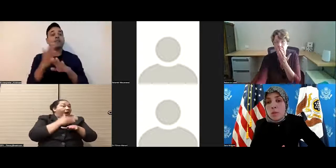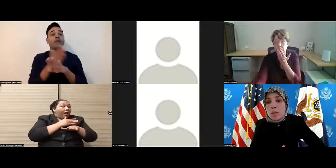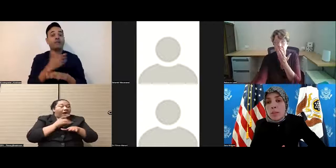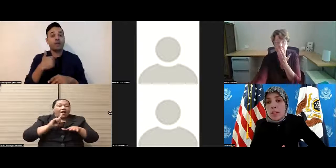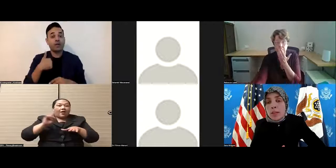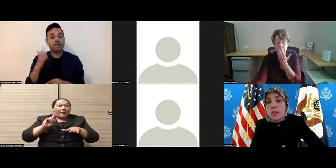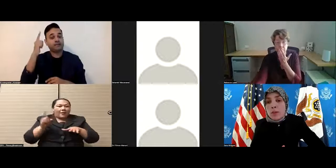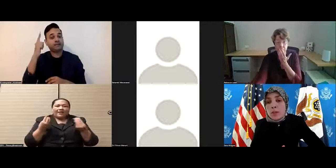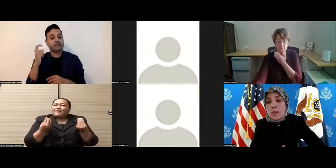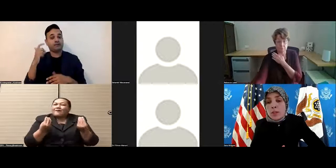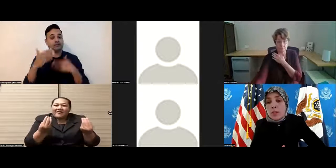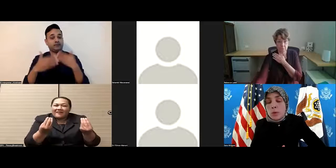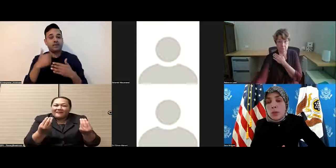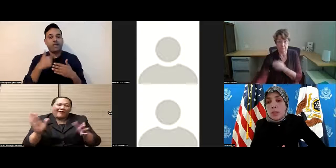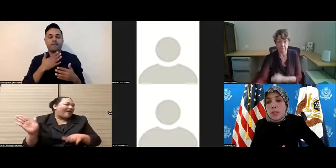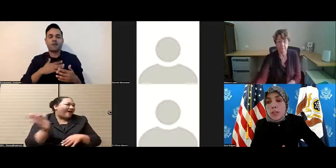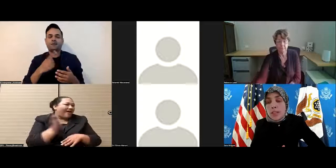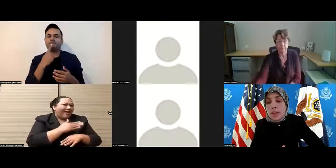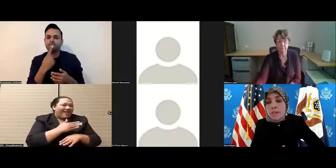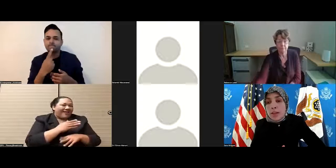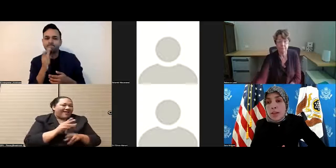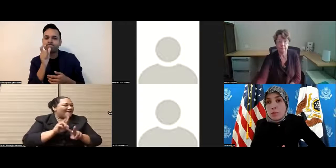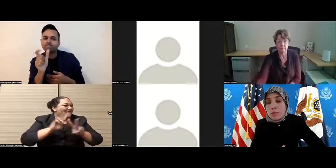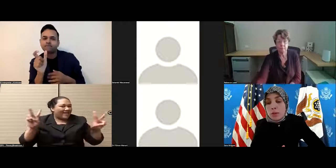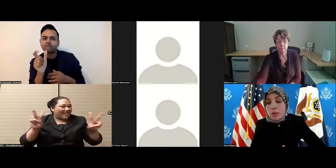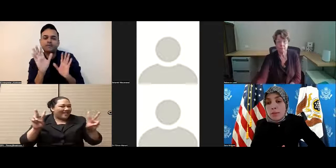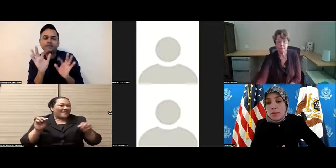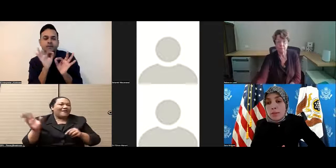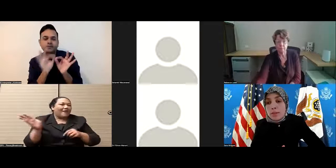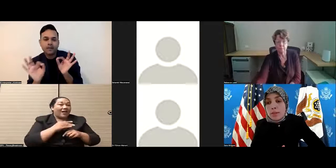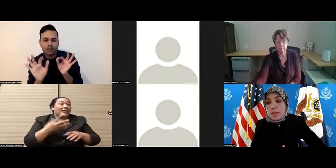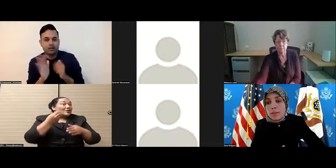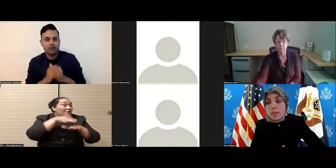inclusion of 1 billion individuals in this world is a value for all.